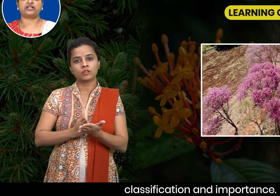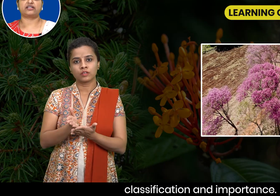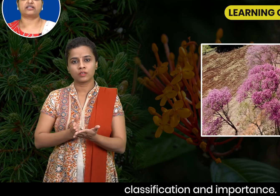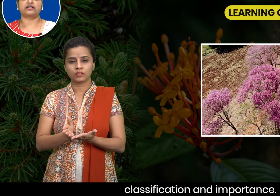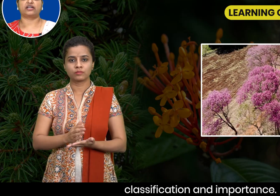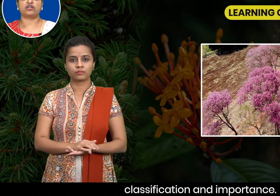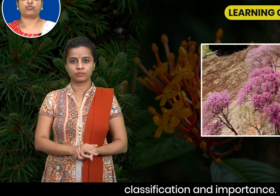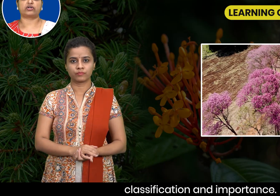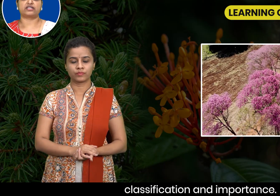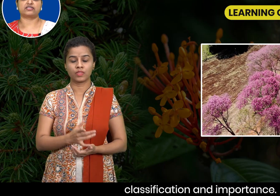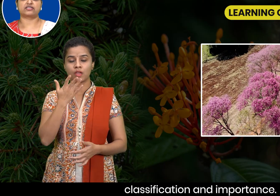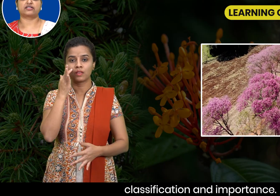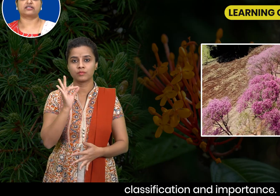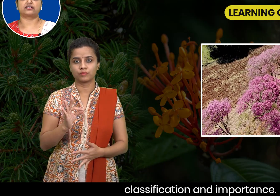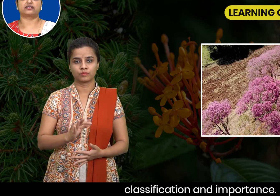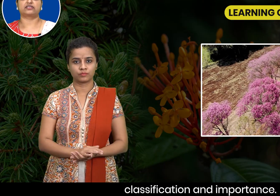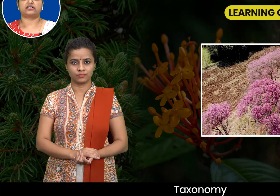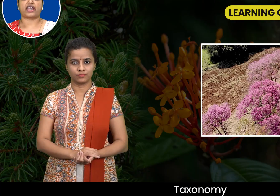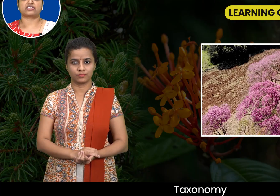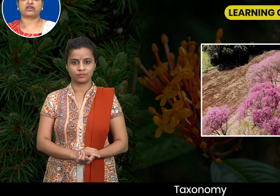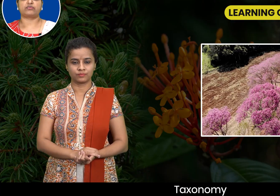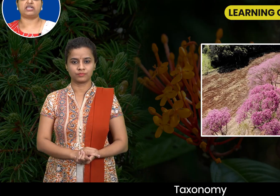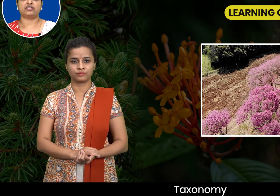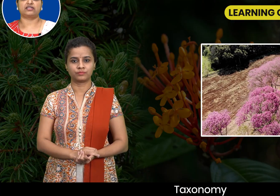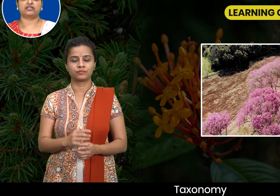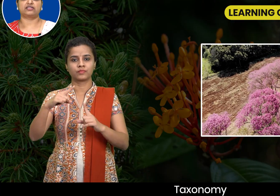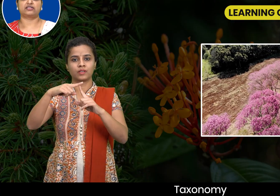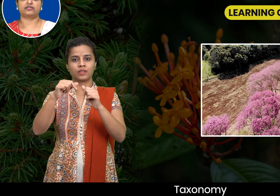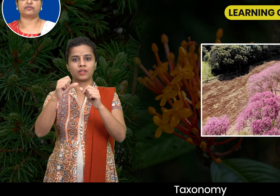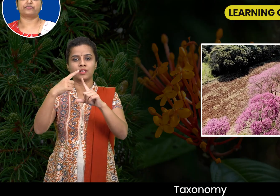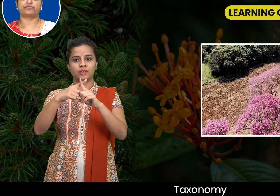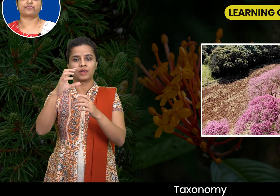classification and importance. Taxonomy,